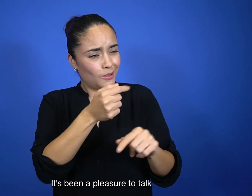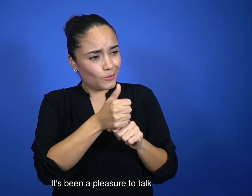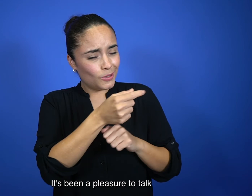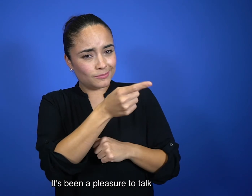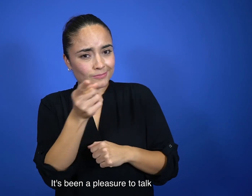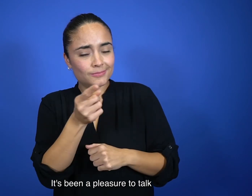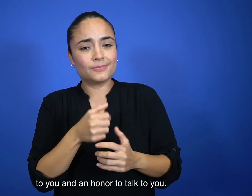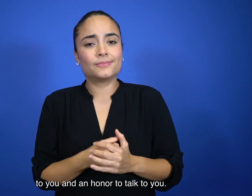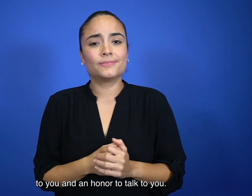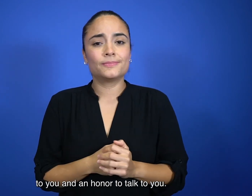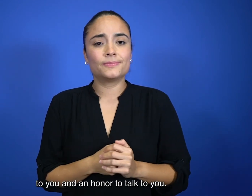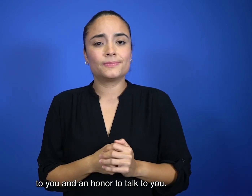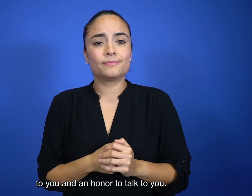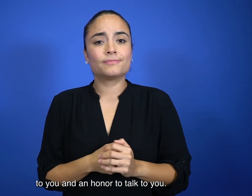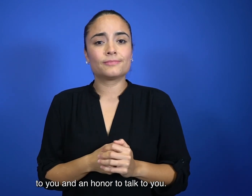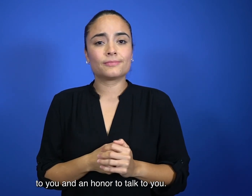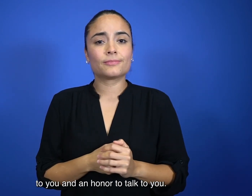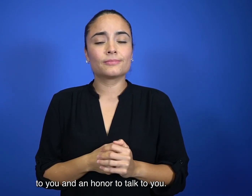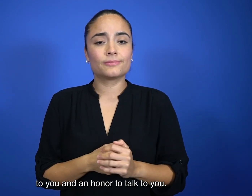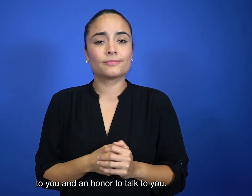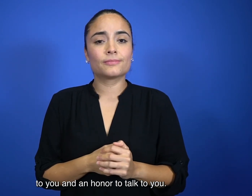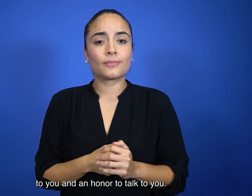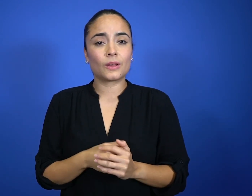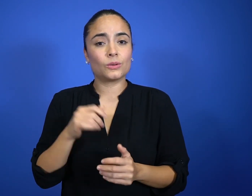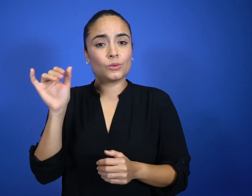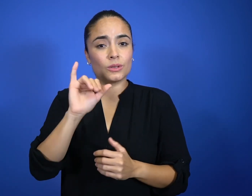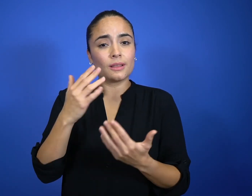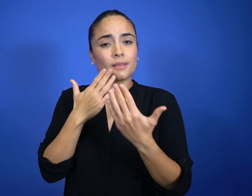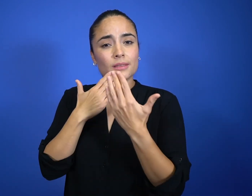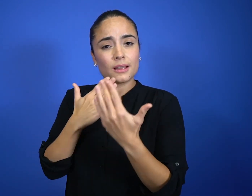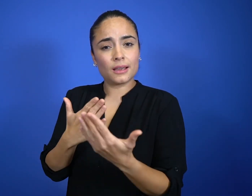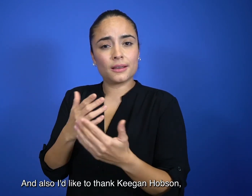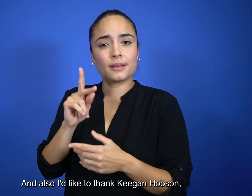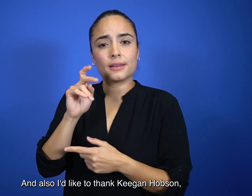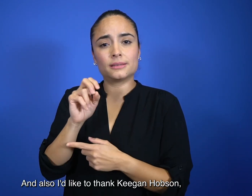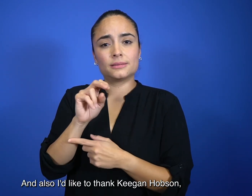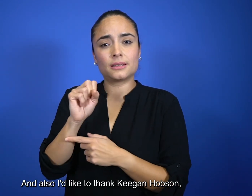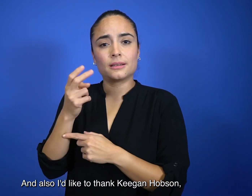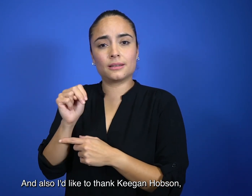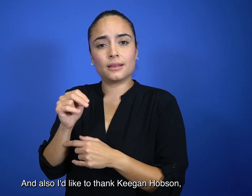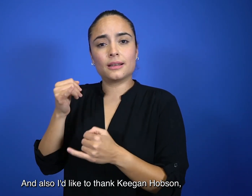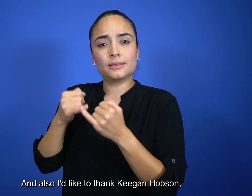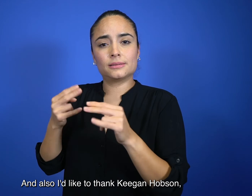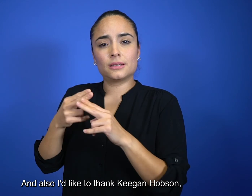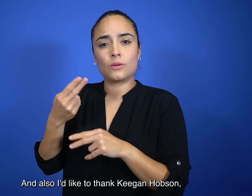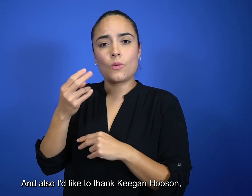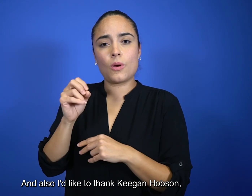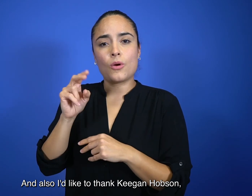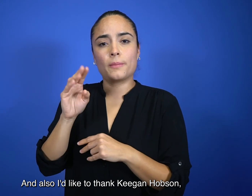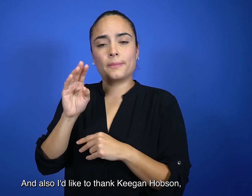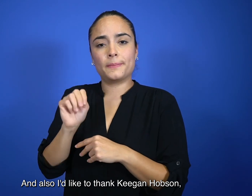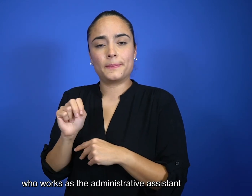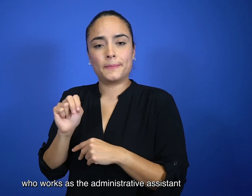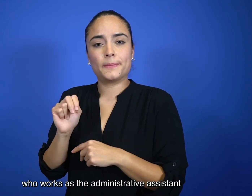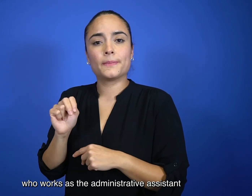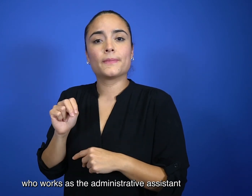pleasure to talk to you and an honor to talk to you. And also I'd like to thank Keegan Hobson, who works as